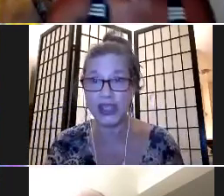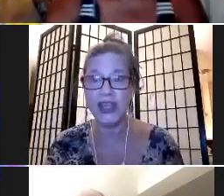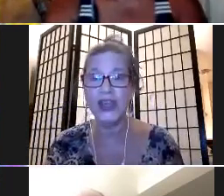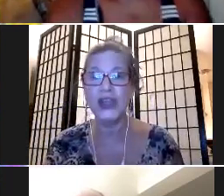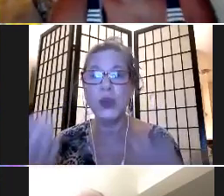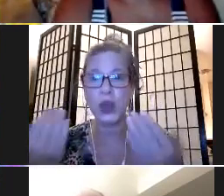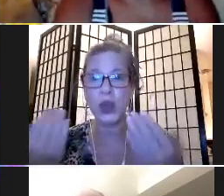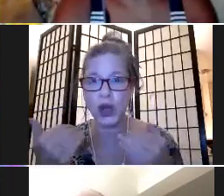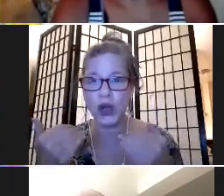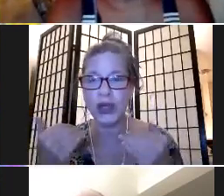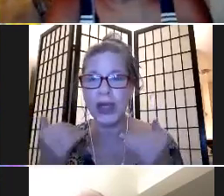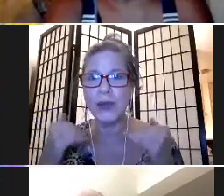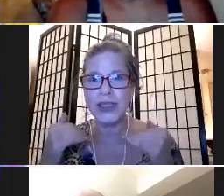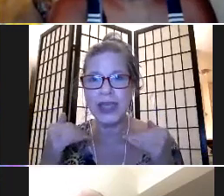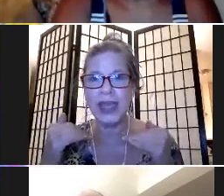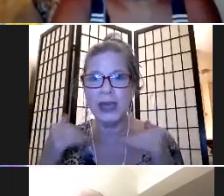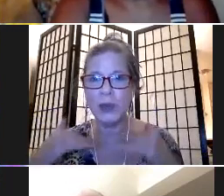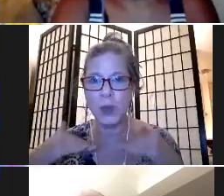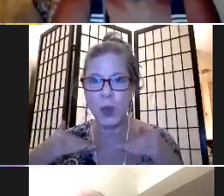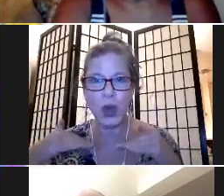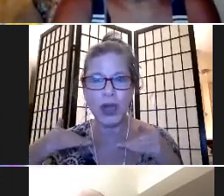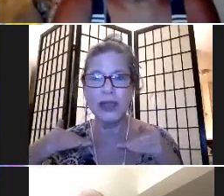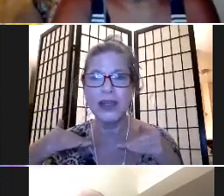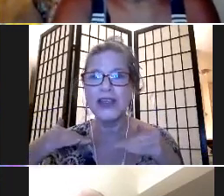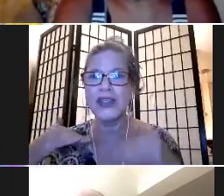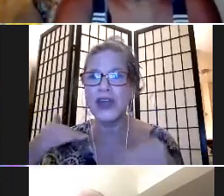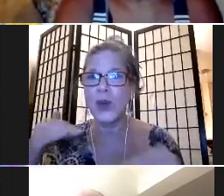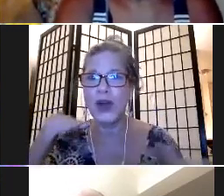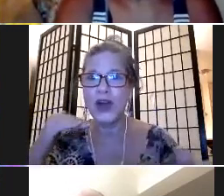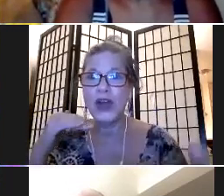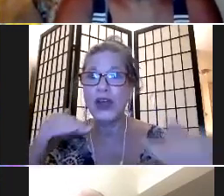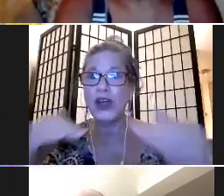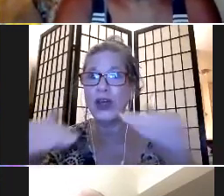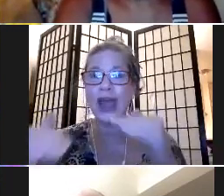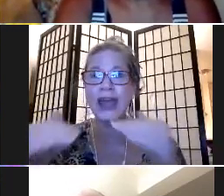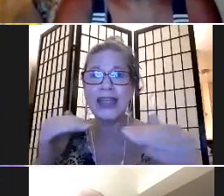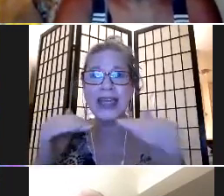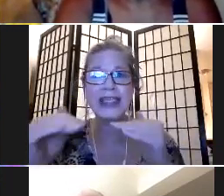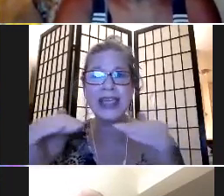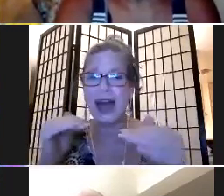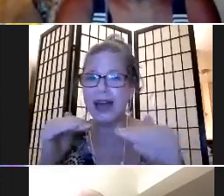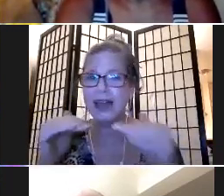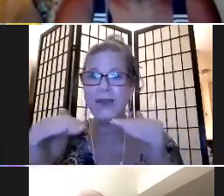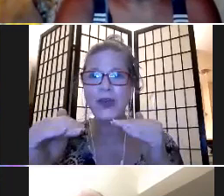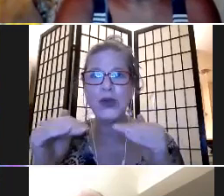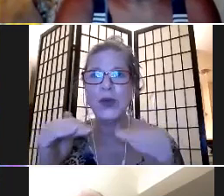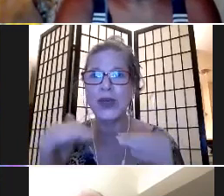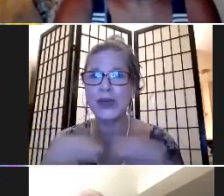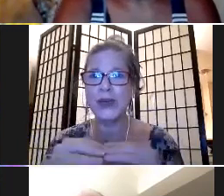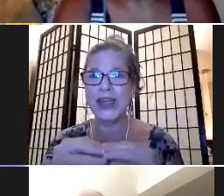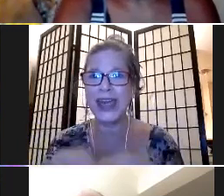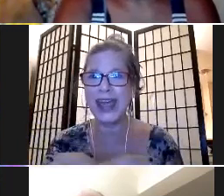teach, you will learn and retain more. So Ray and Delicia, if